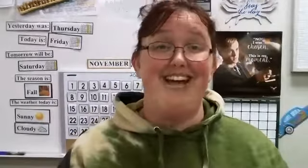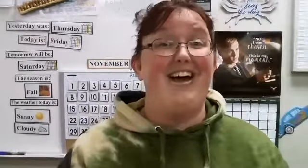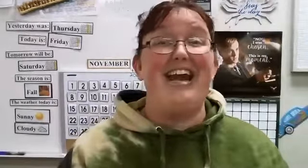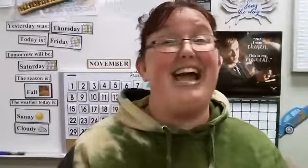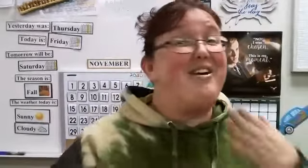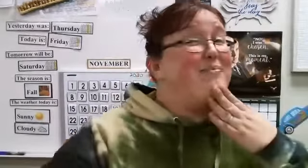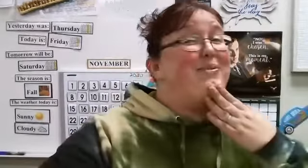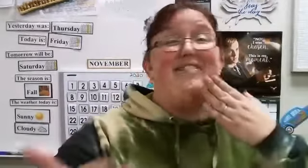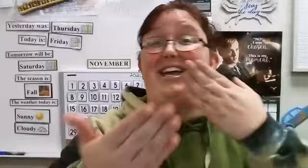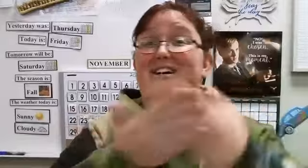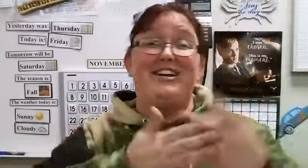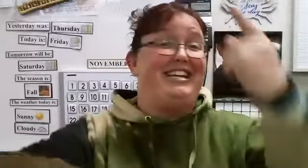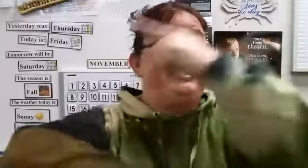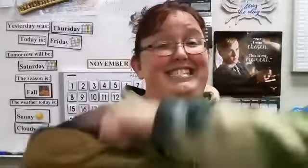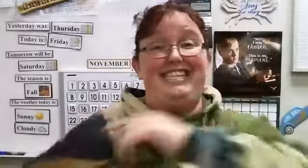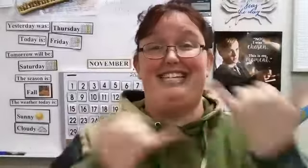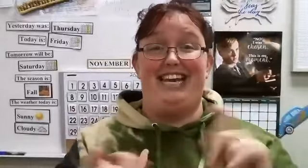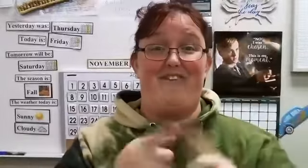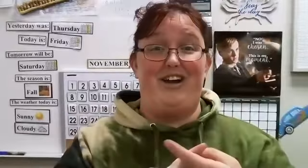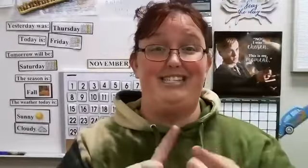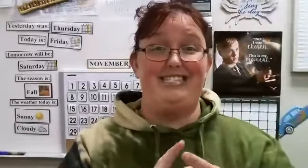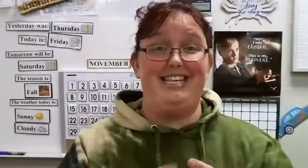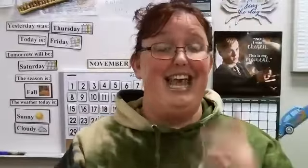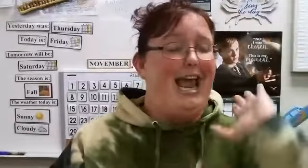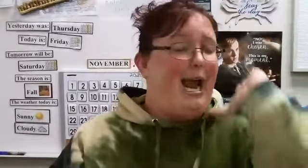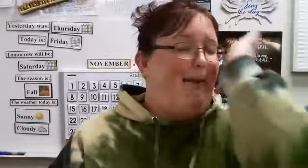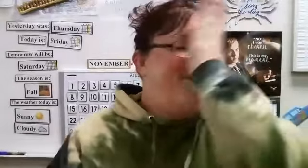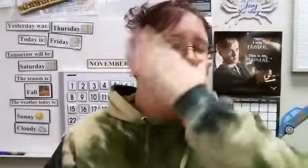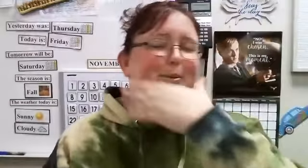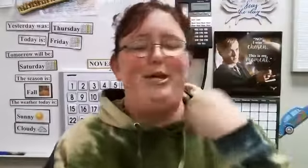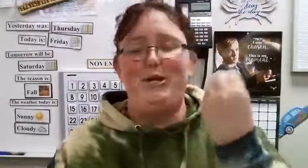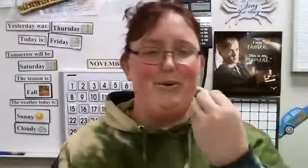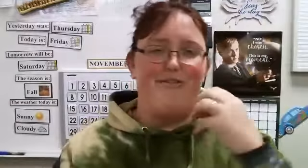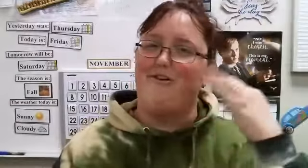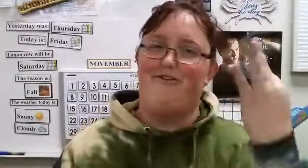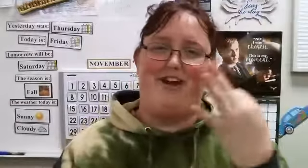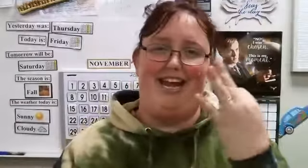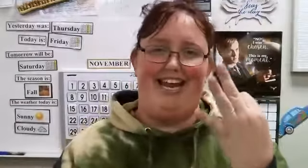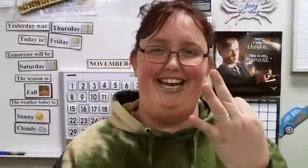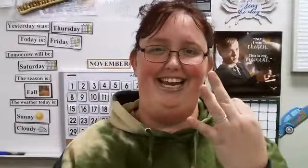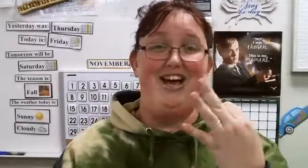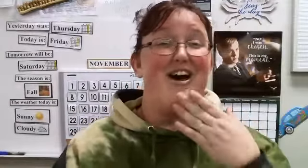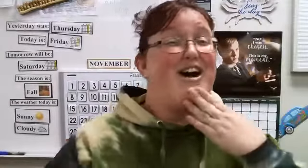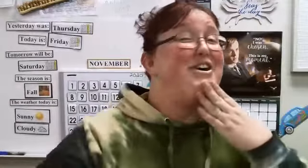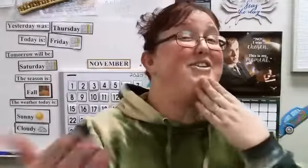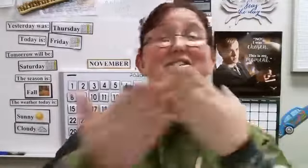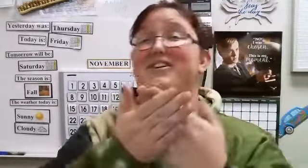Yeah. All right. I hope you have a good day today, friends. A beautiful Friday. A